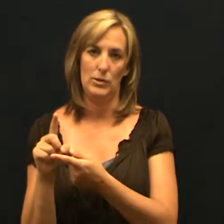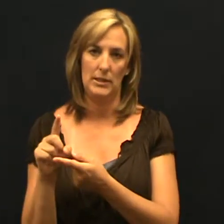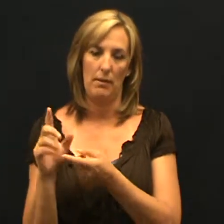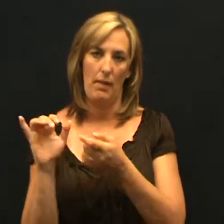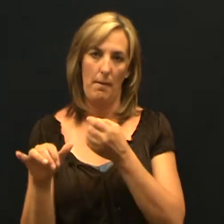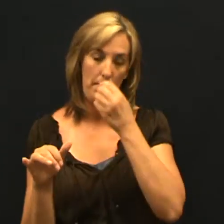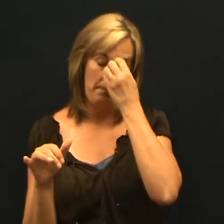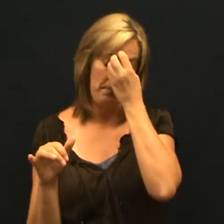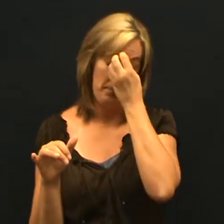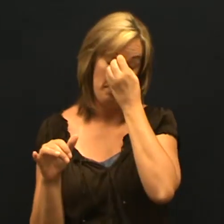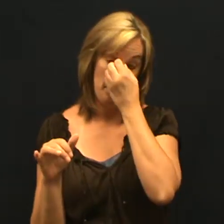stockholders.